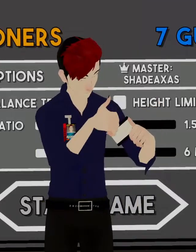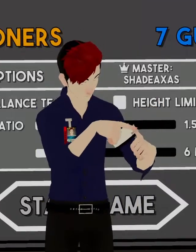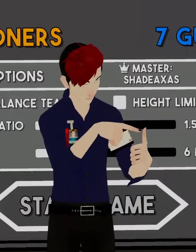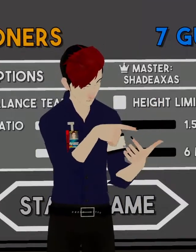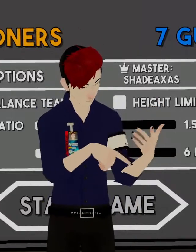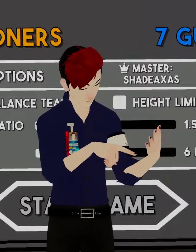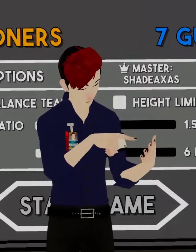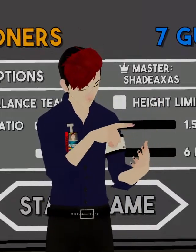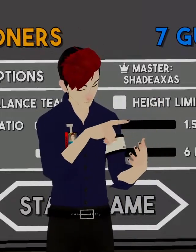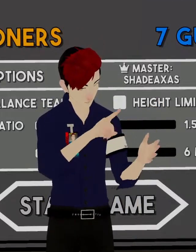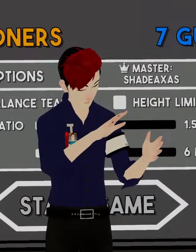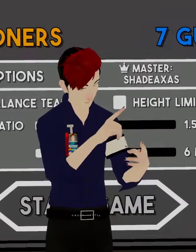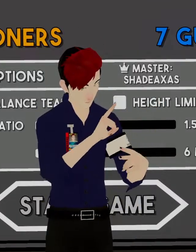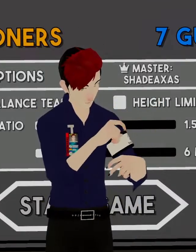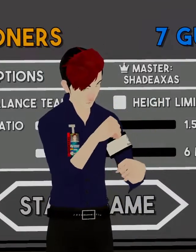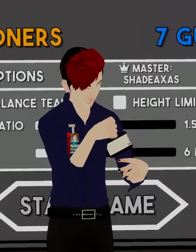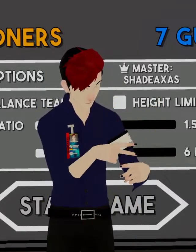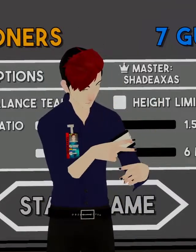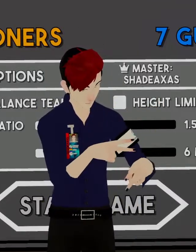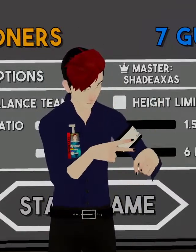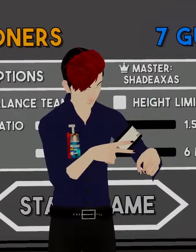to remember what that like room is actually called.